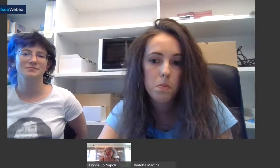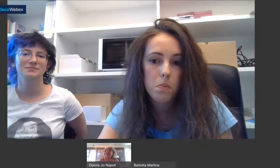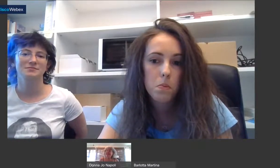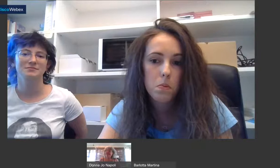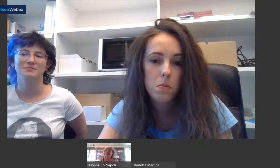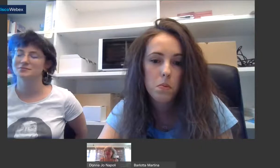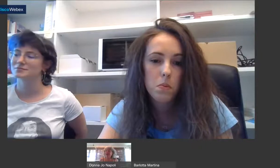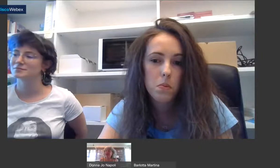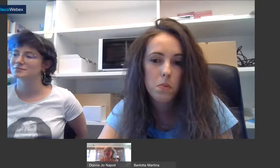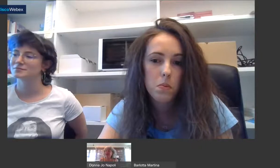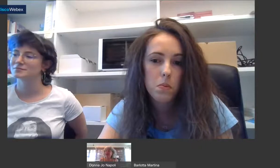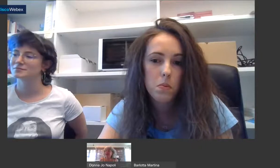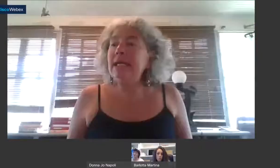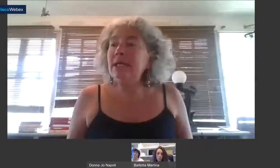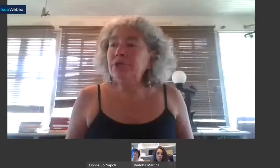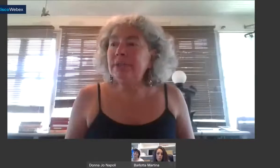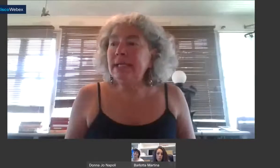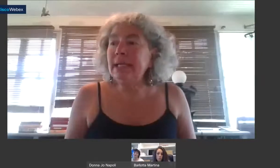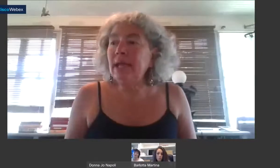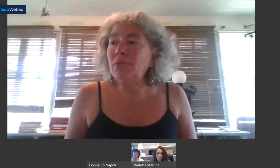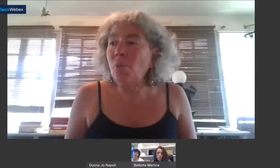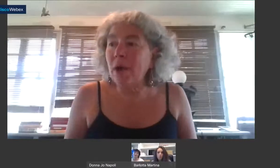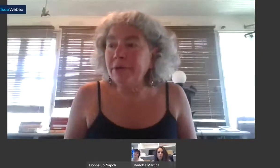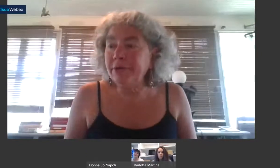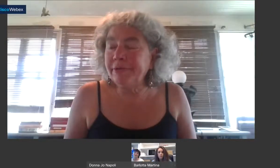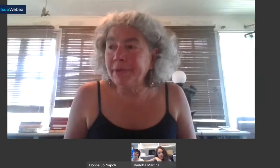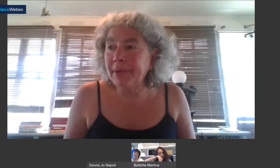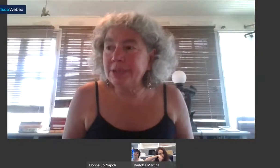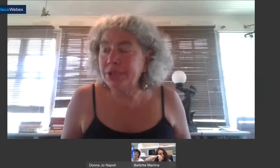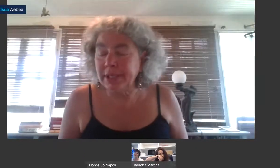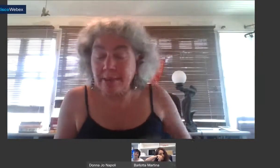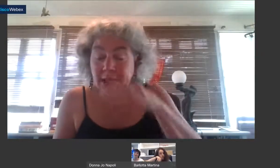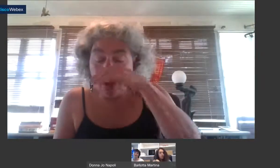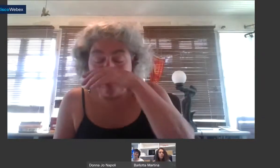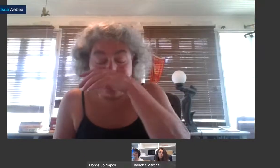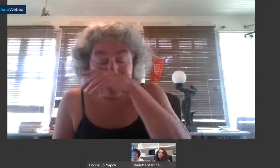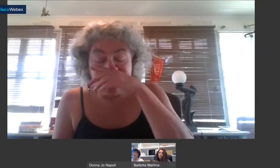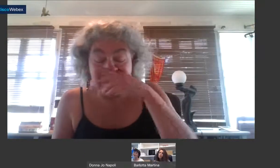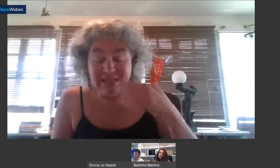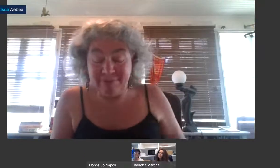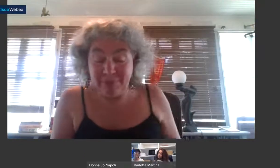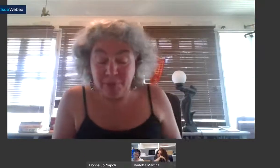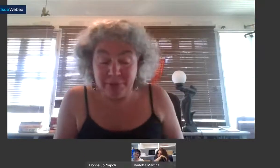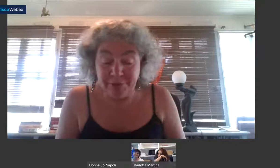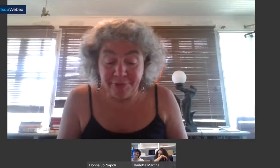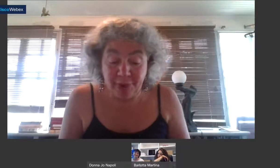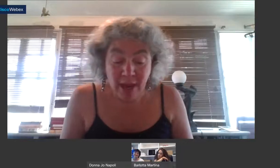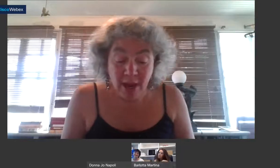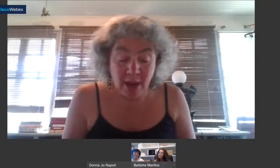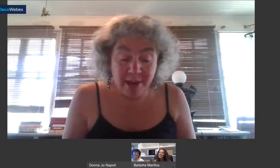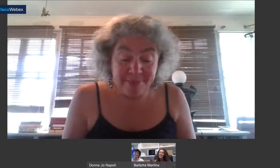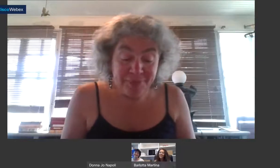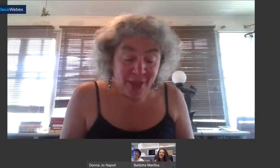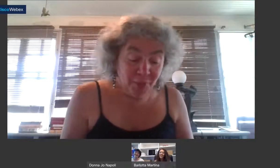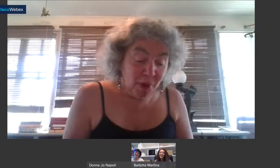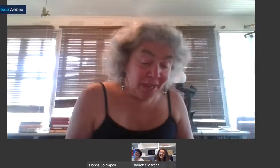That's a very interesting and wonderful question. I mean, all of your questions have been wonderful. Why do